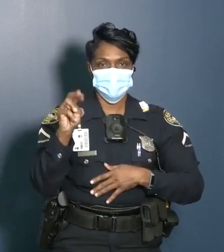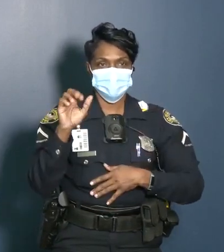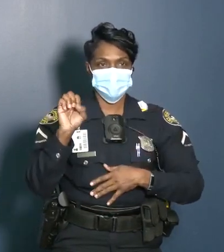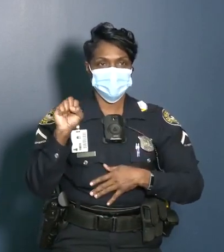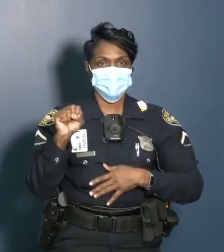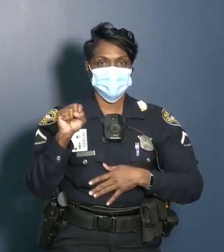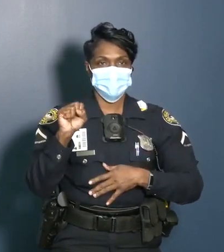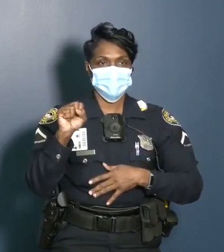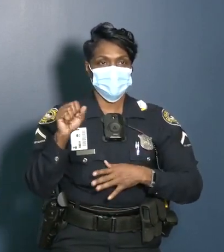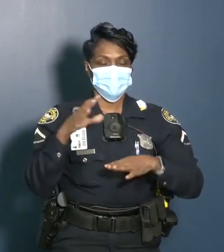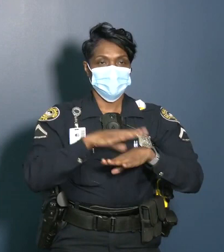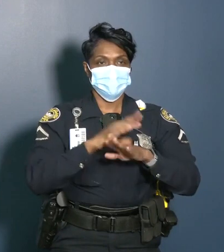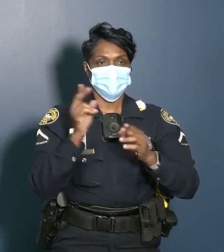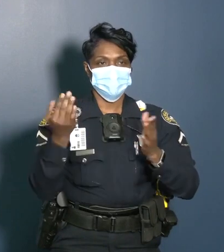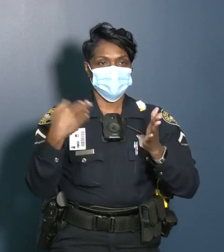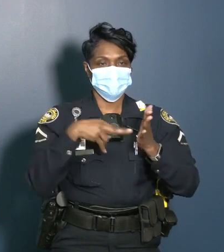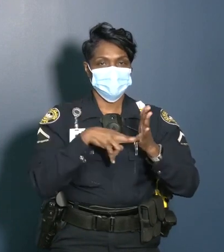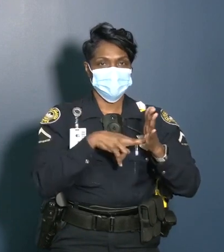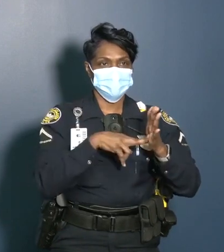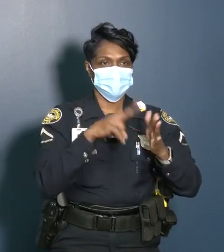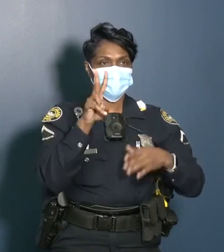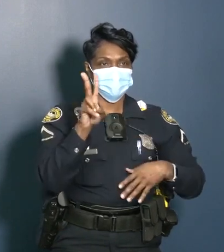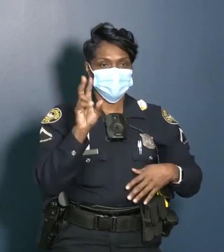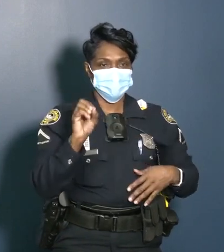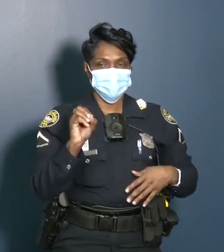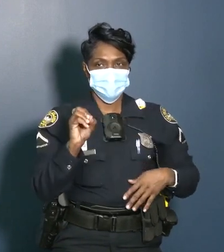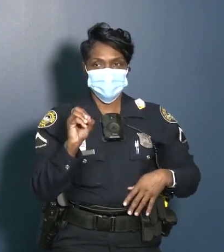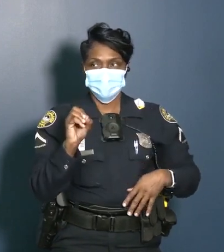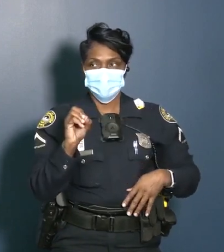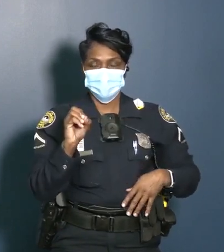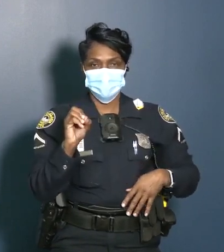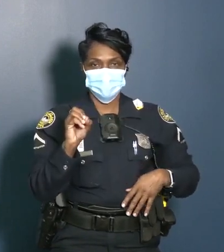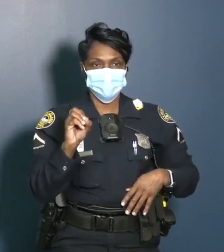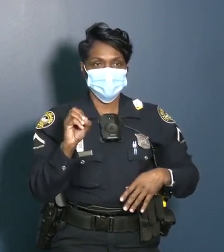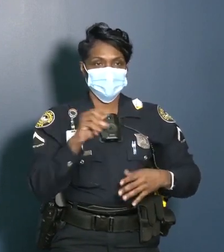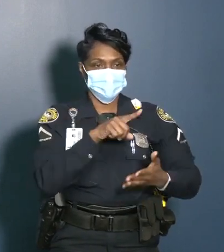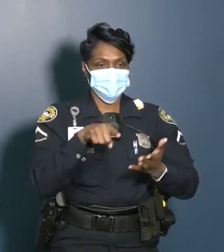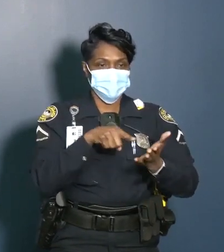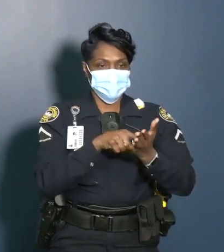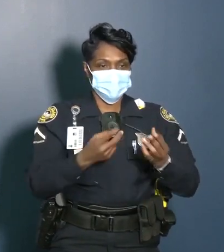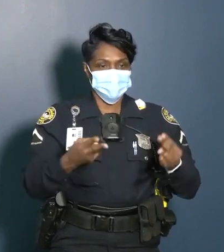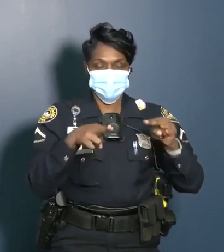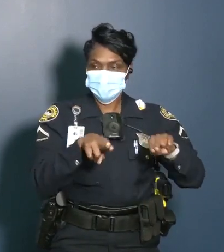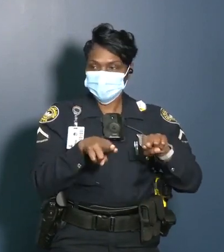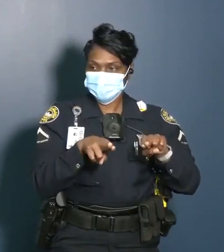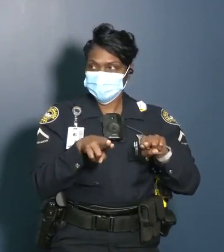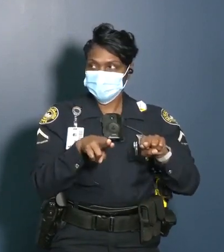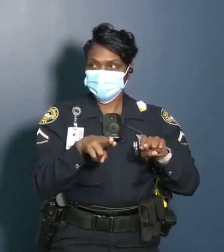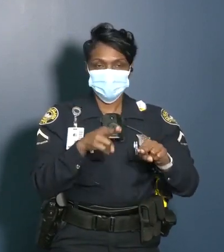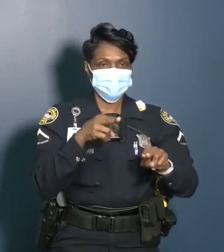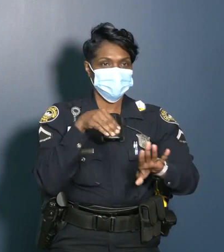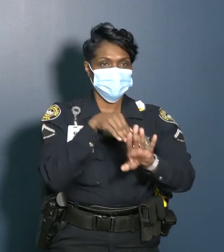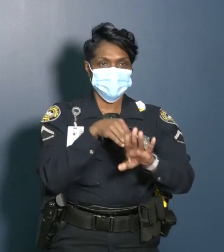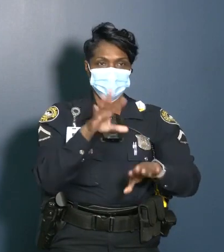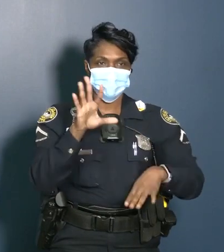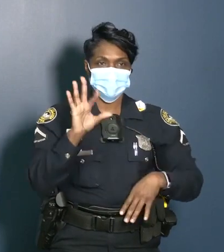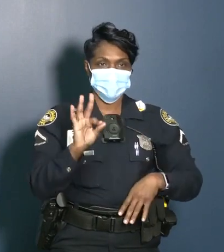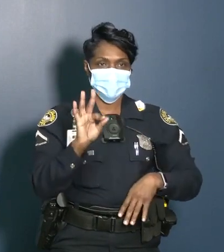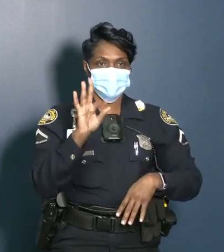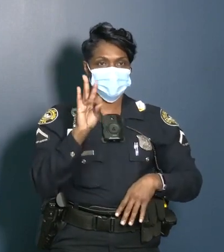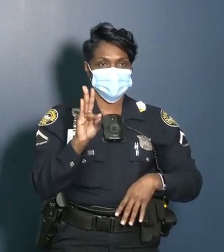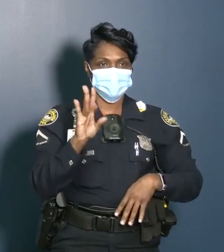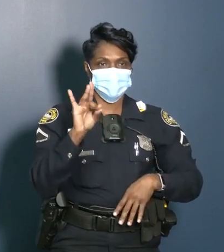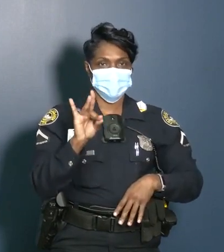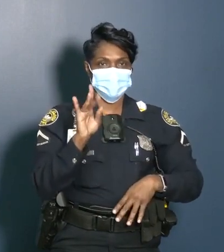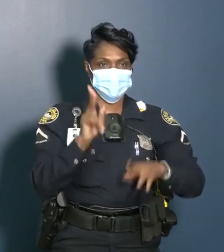Adams on December 10th, 2020. The incident took place at 978 People's